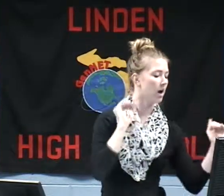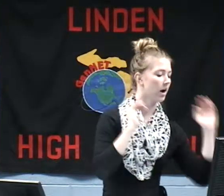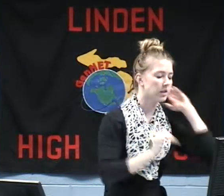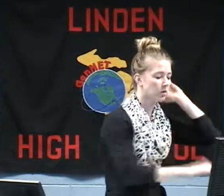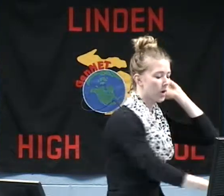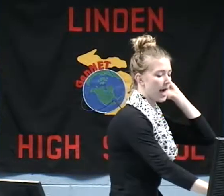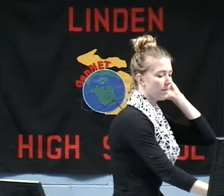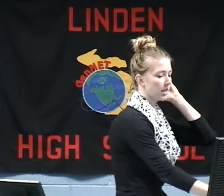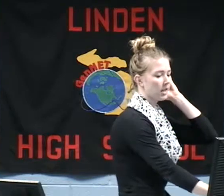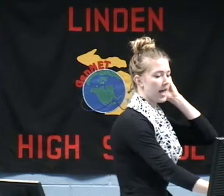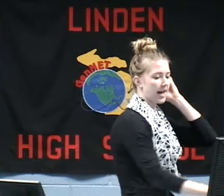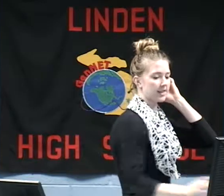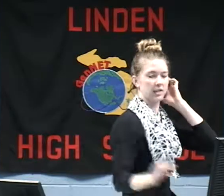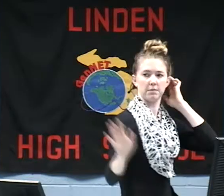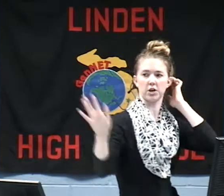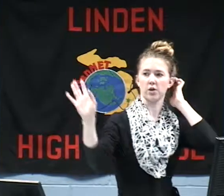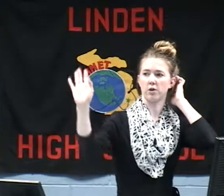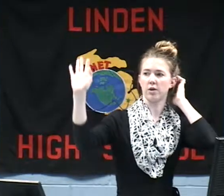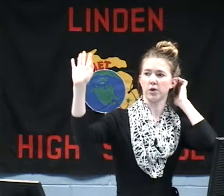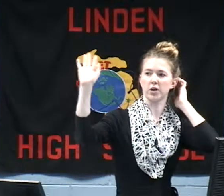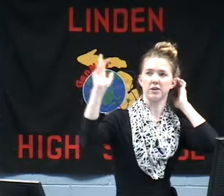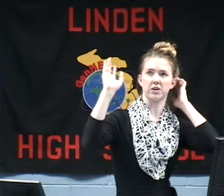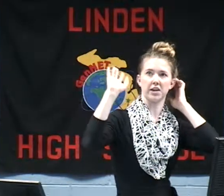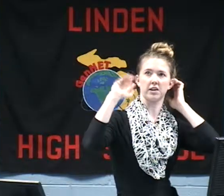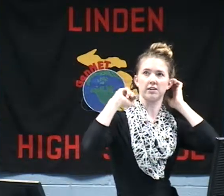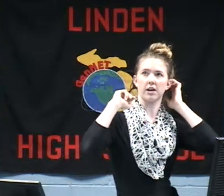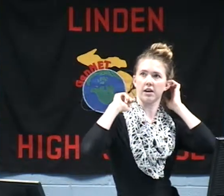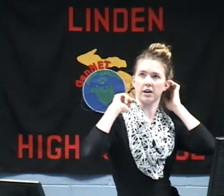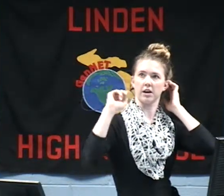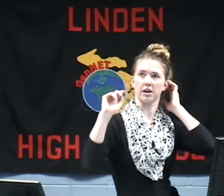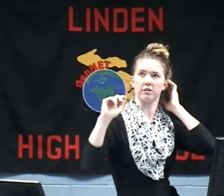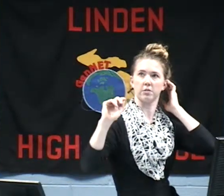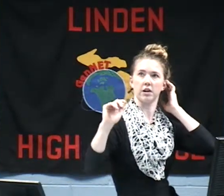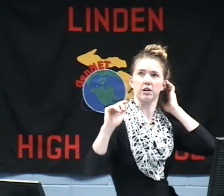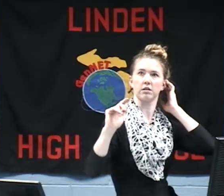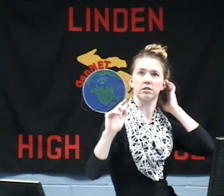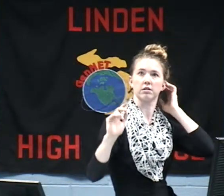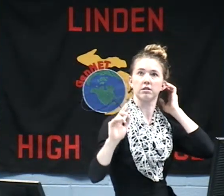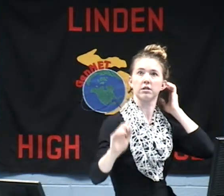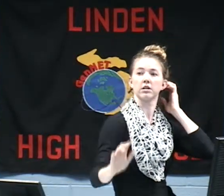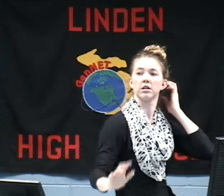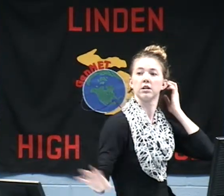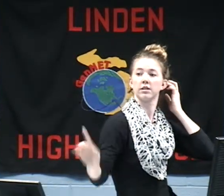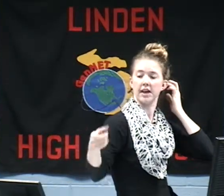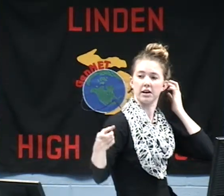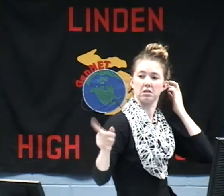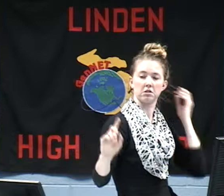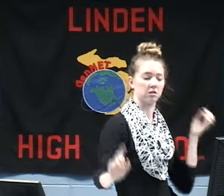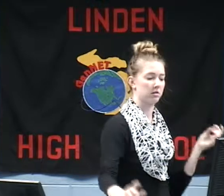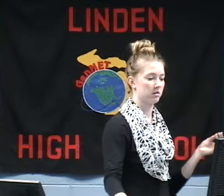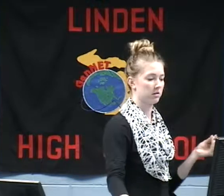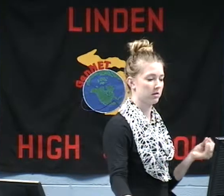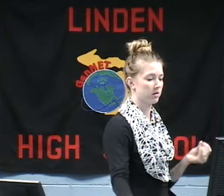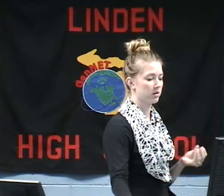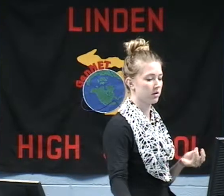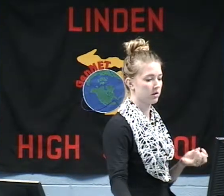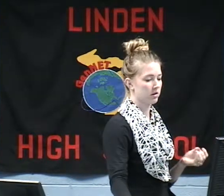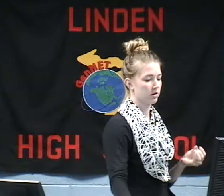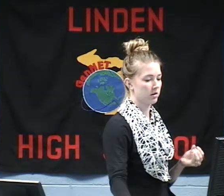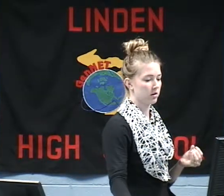All right, so what happened last in the Miracle Worker? Raise your hand because I can't hear everything. Back. They took her to